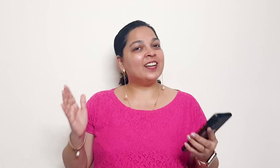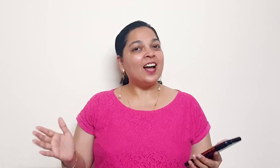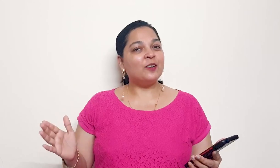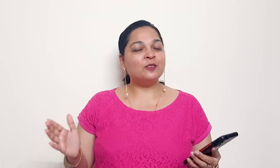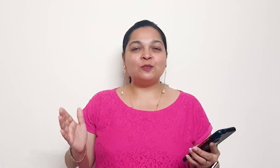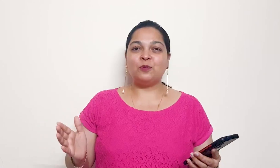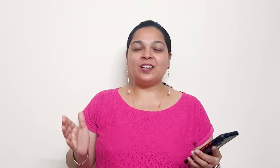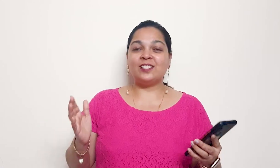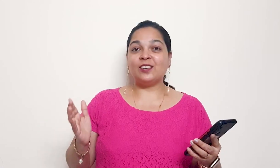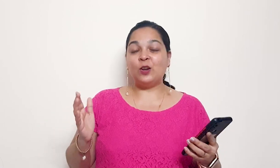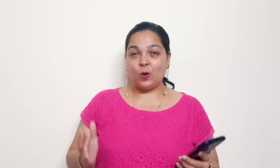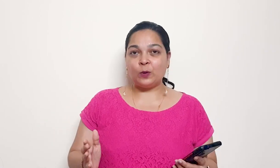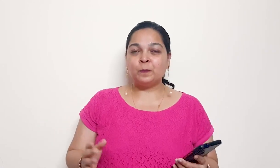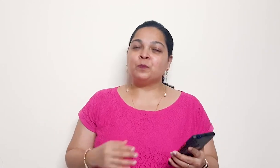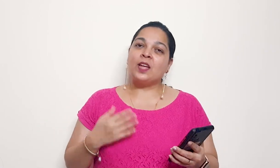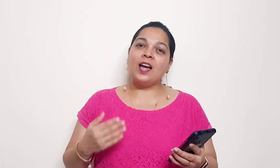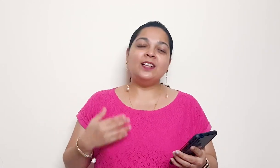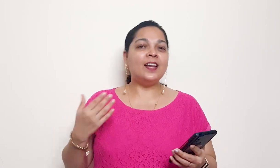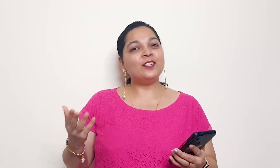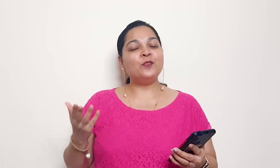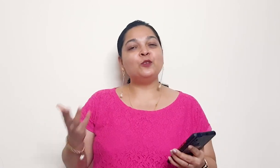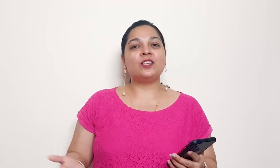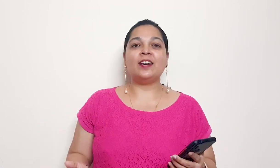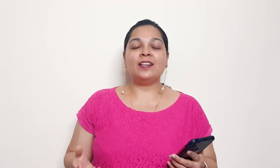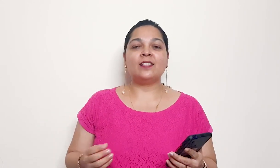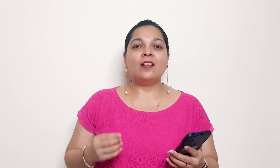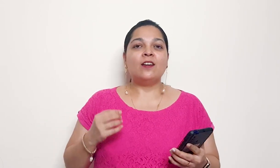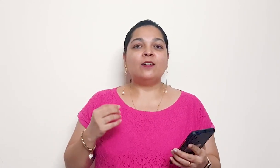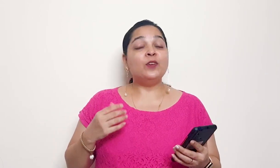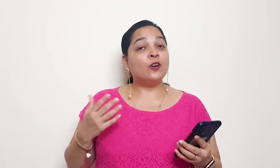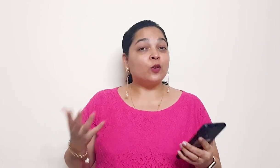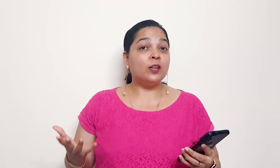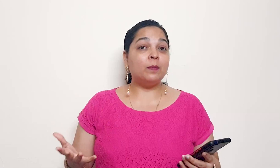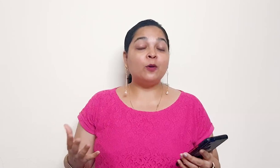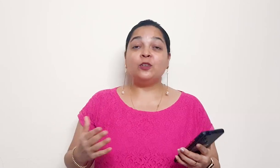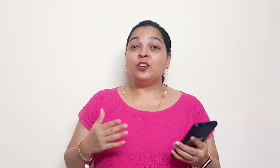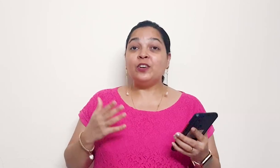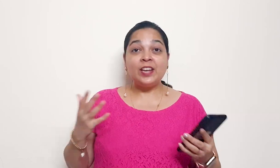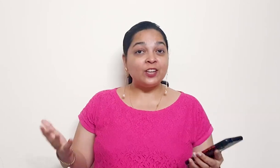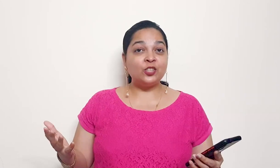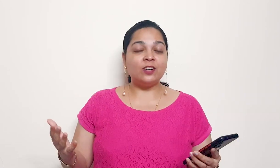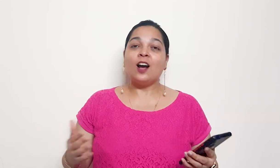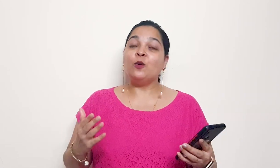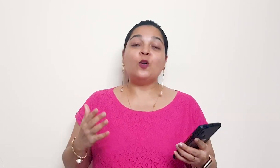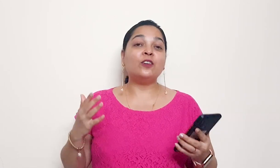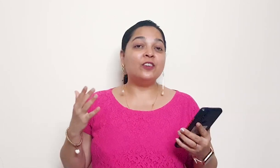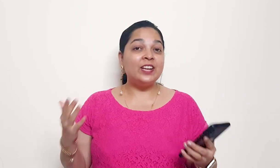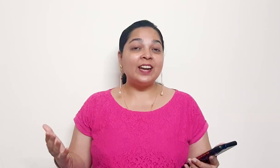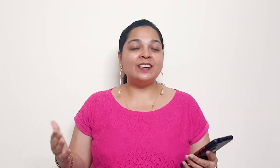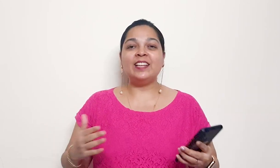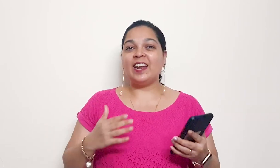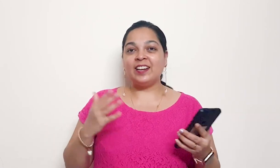gathering clouds, praise the Lord. And in the last few Sundays, we are talking about creation, how